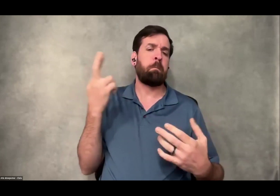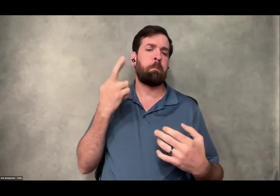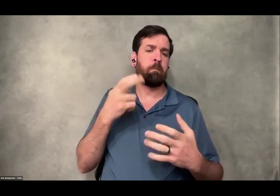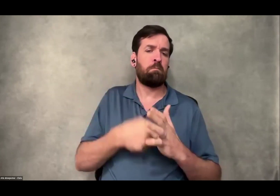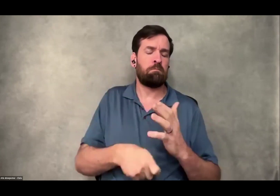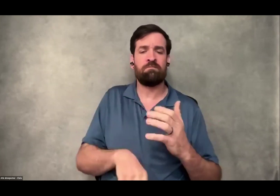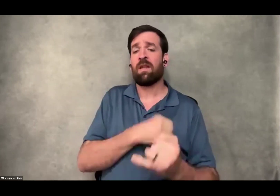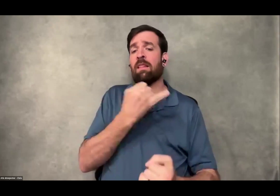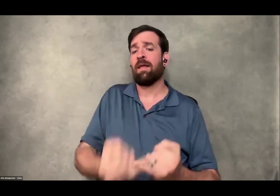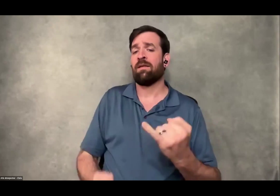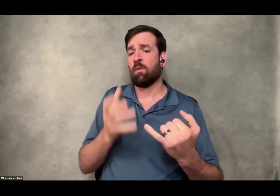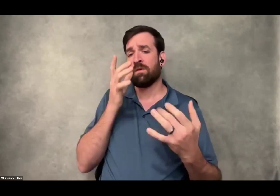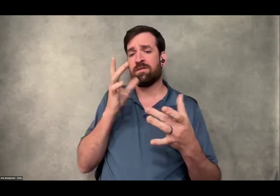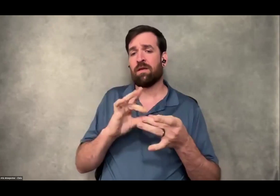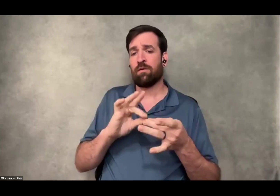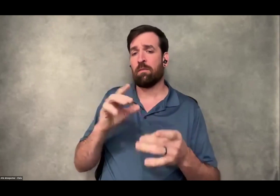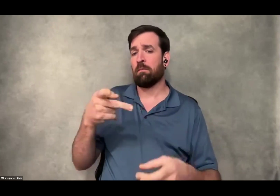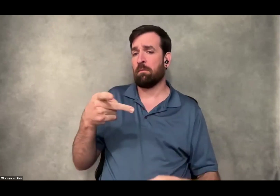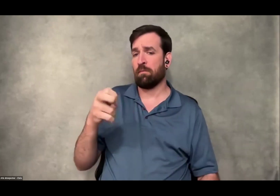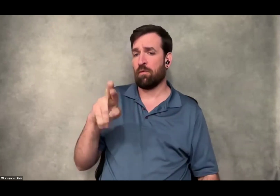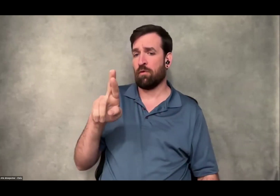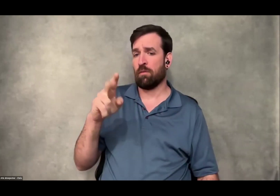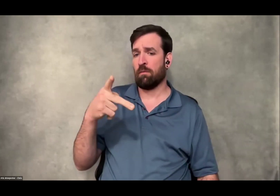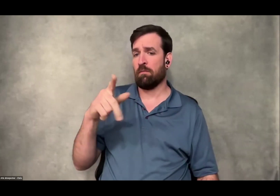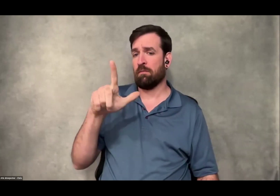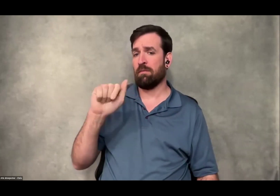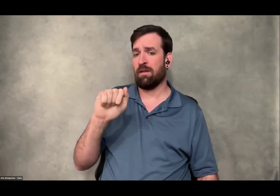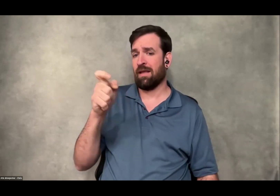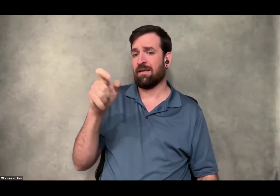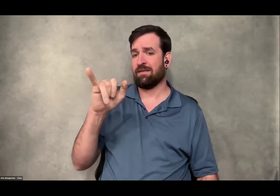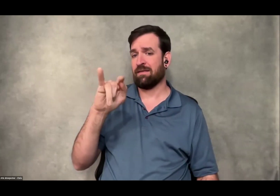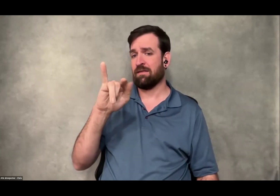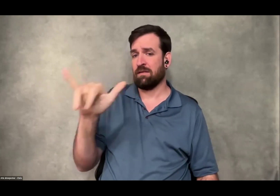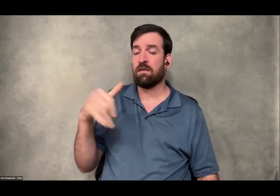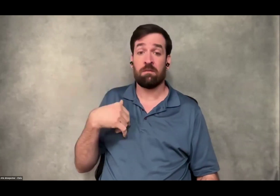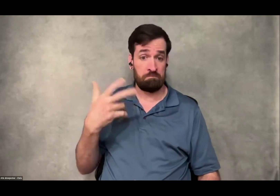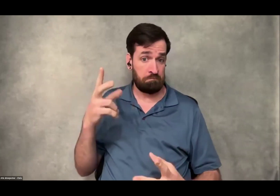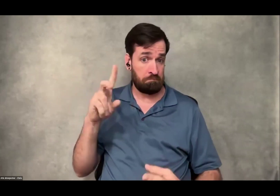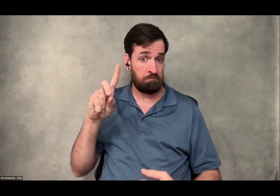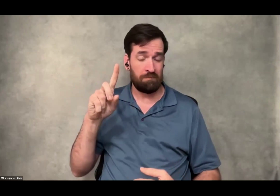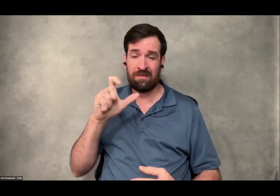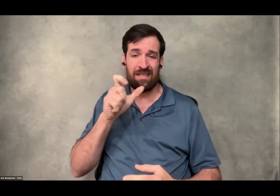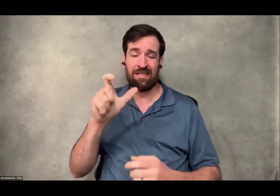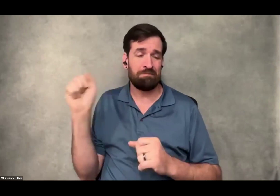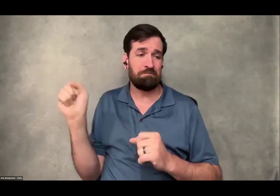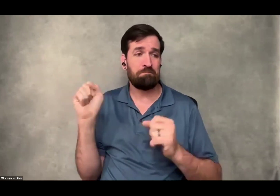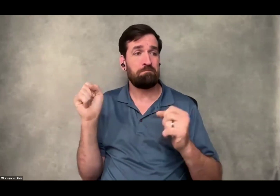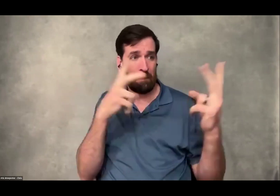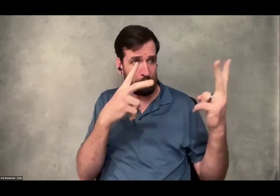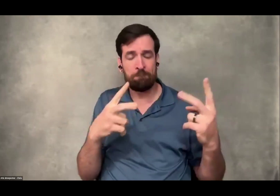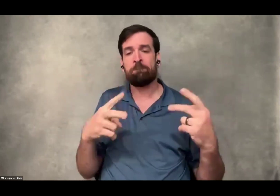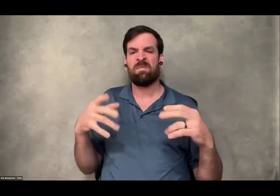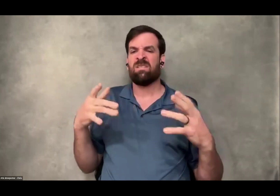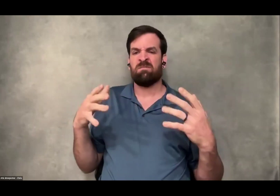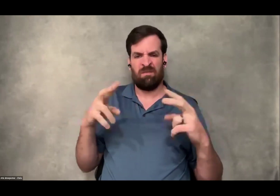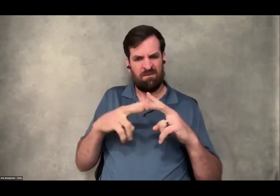My last one I'd say would be Perplexity. Perplexity I didn't put up there is because it's very versatile. You can